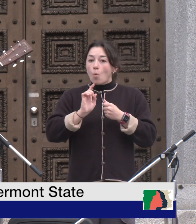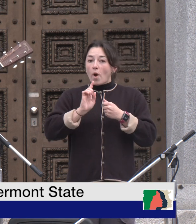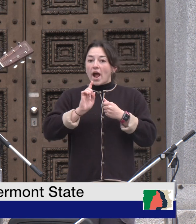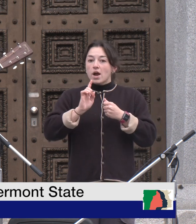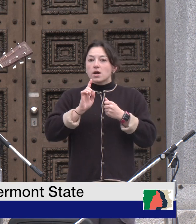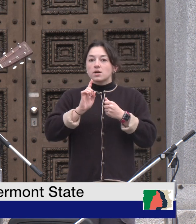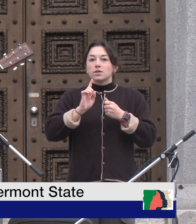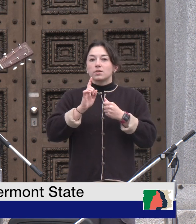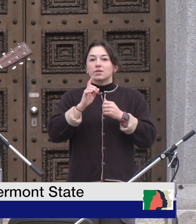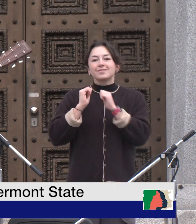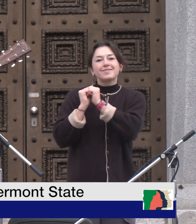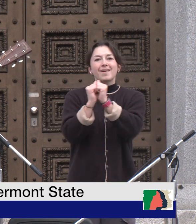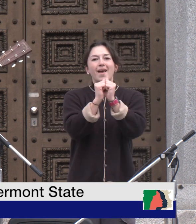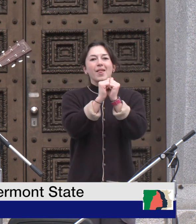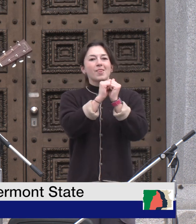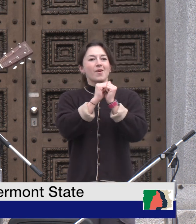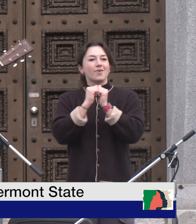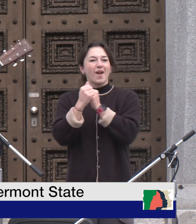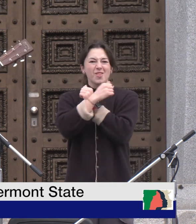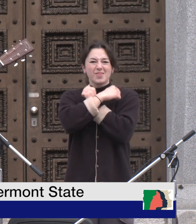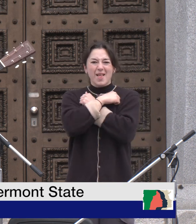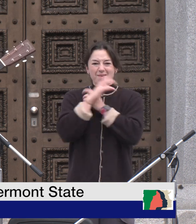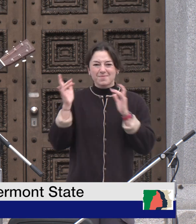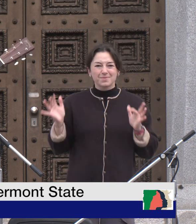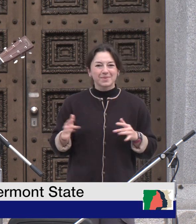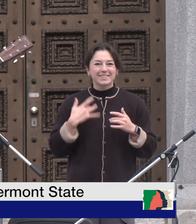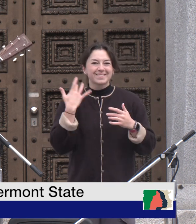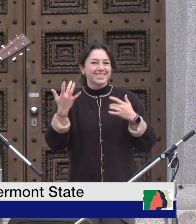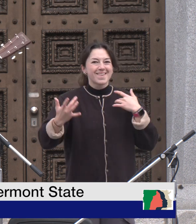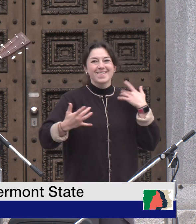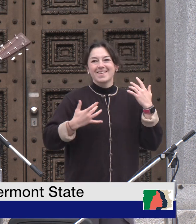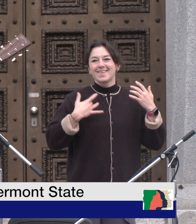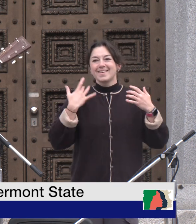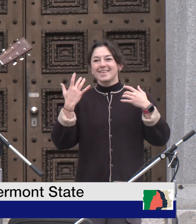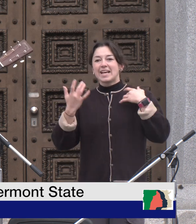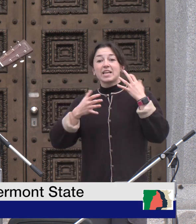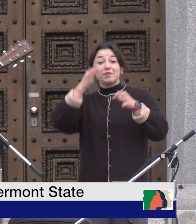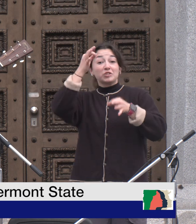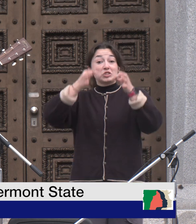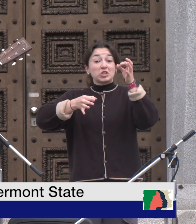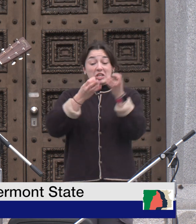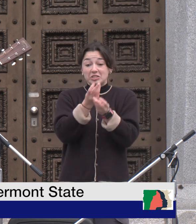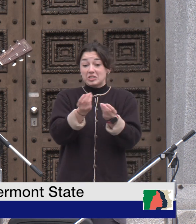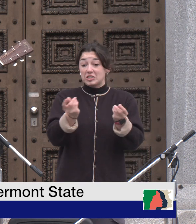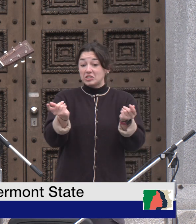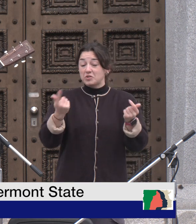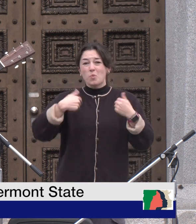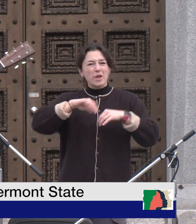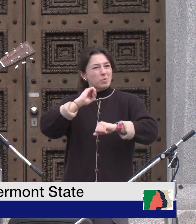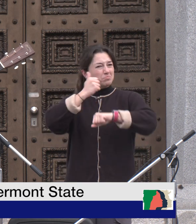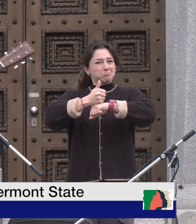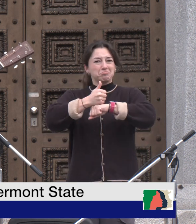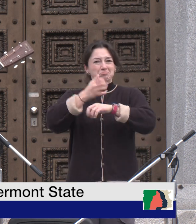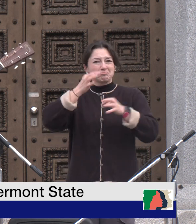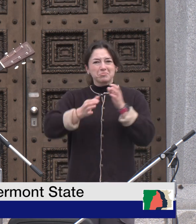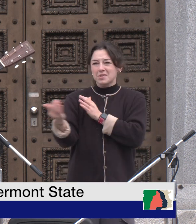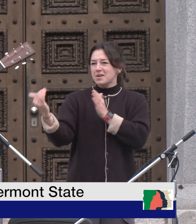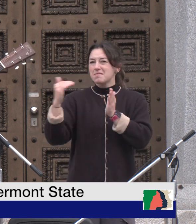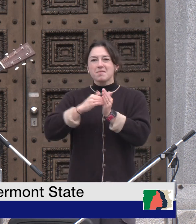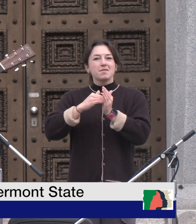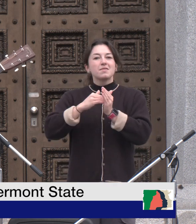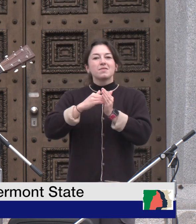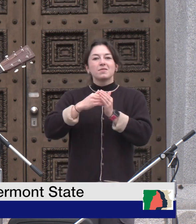and our love, it is not tame. And if the lights go out on justice, we will light a